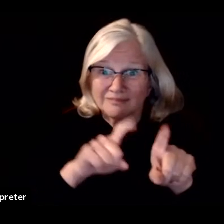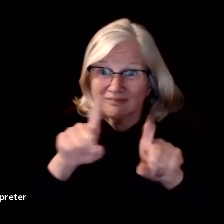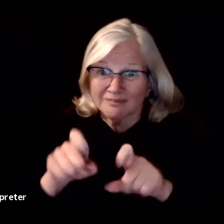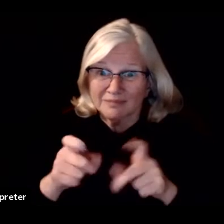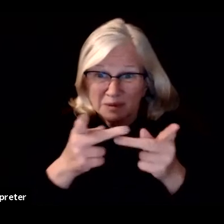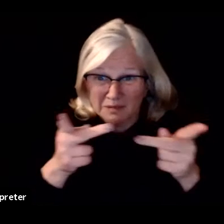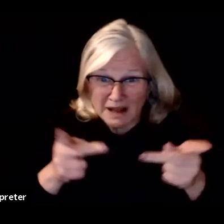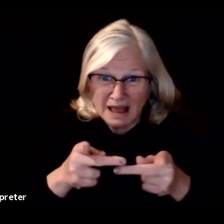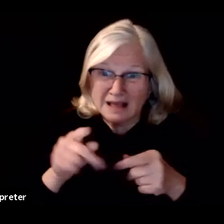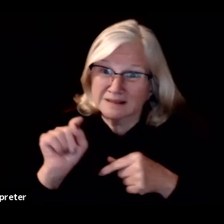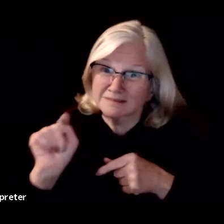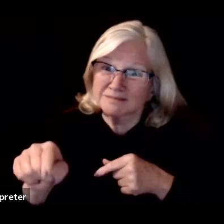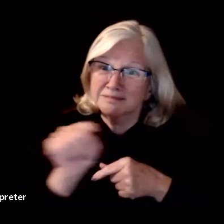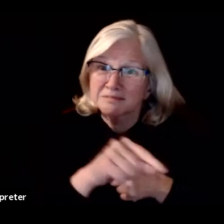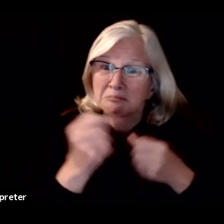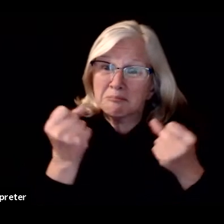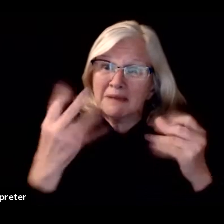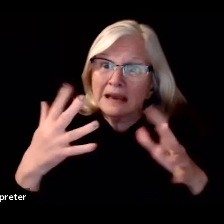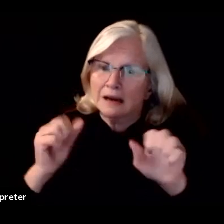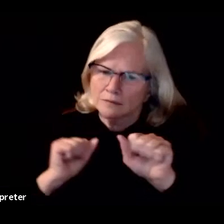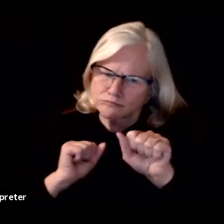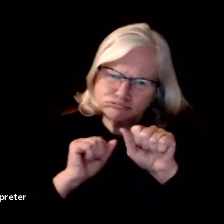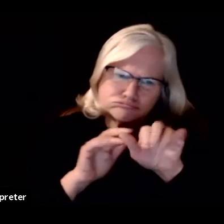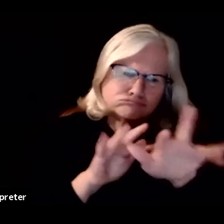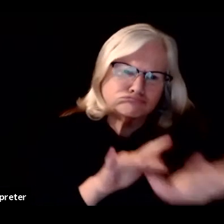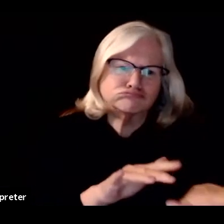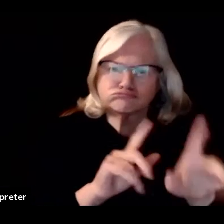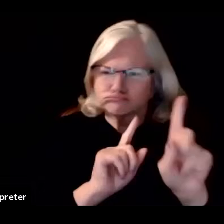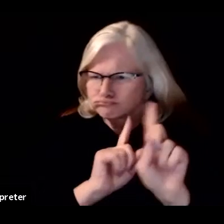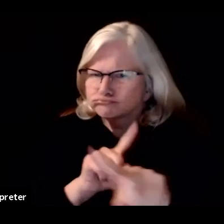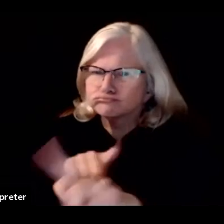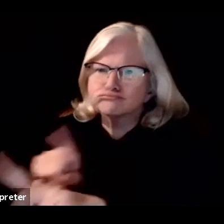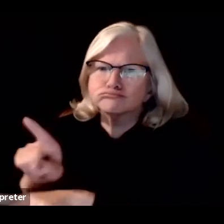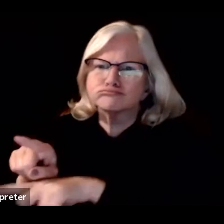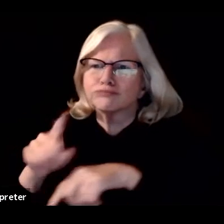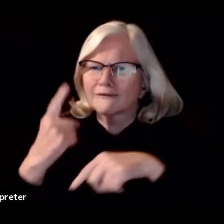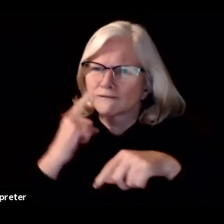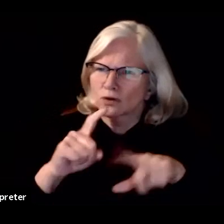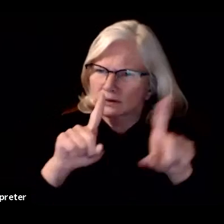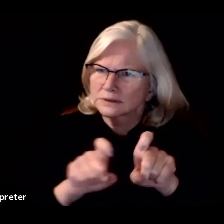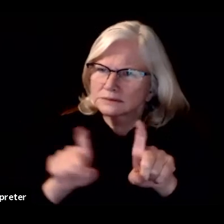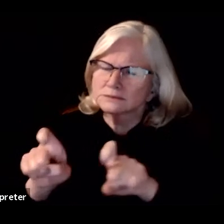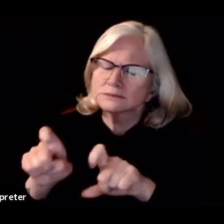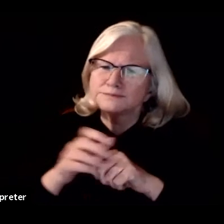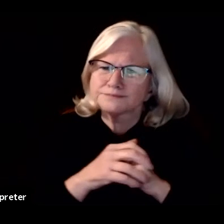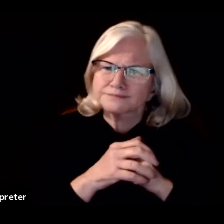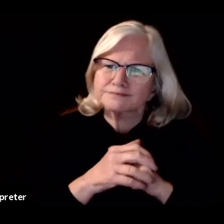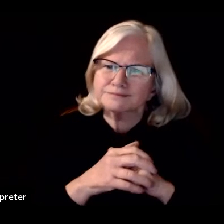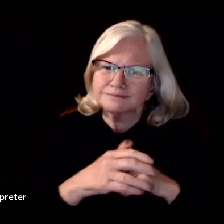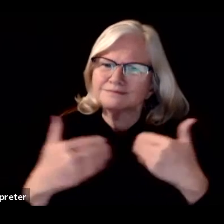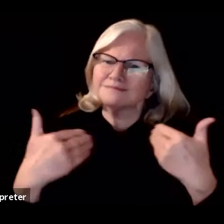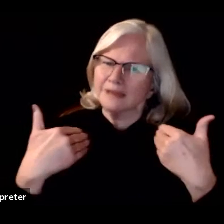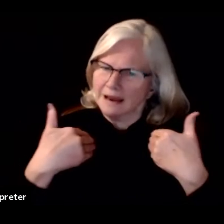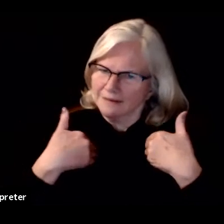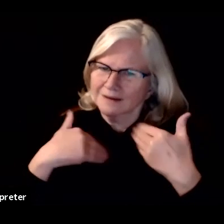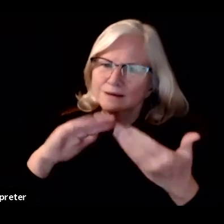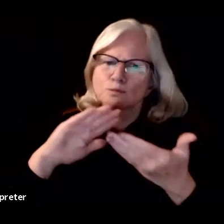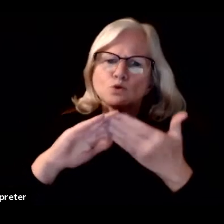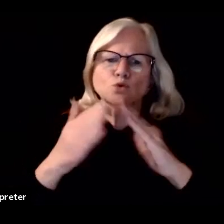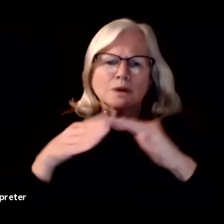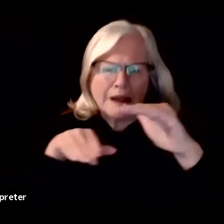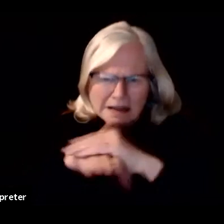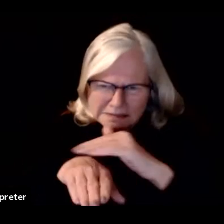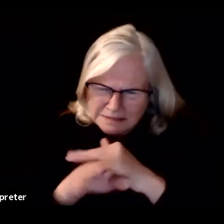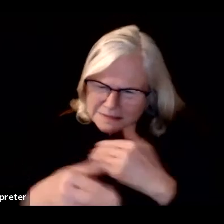sobering to witness the clear need that is out there for our community to have access to testing. And as I mentioned,